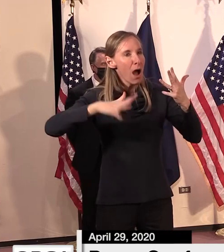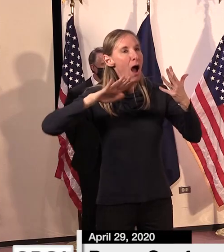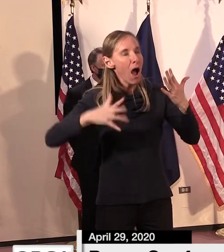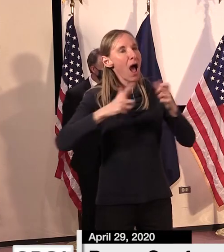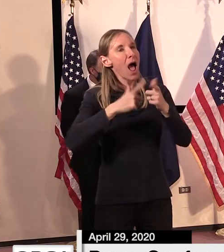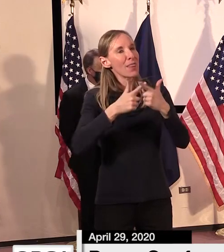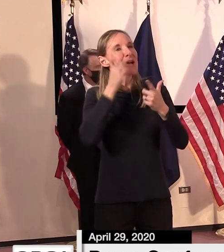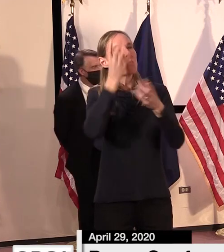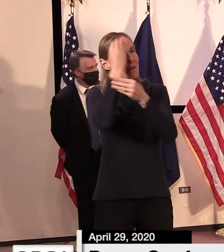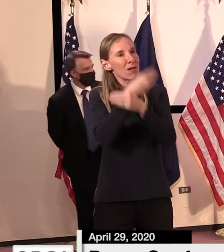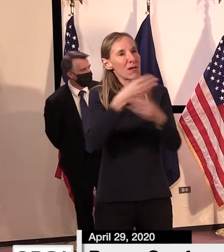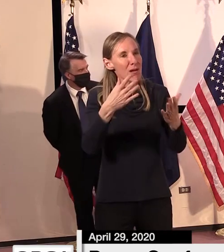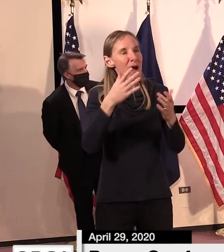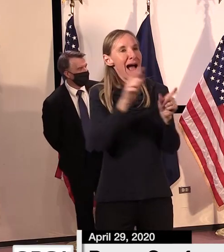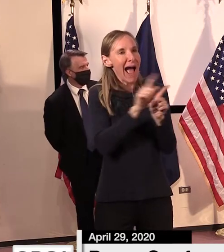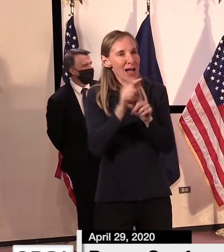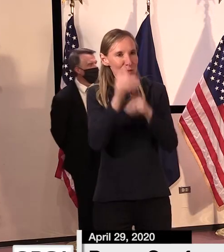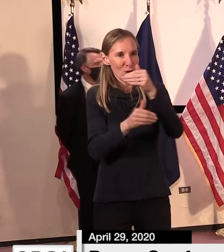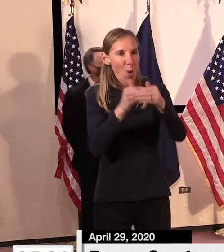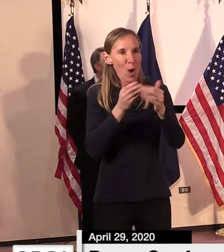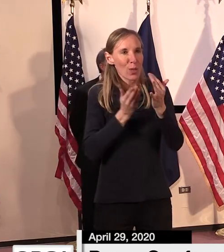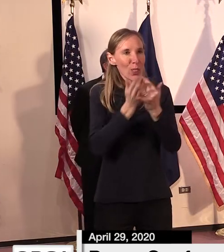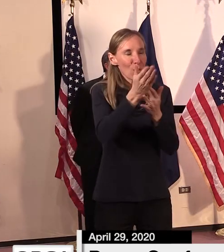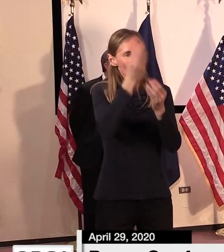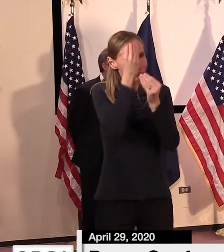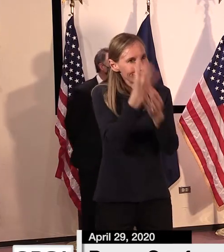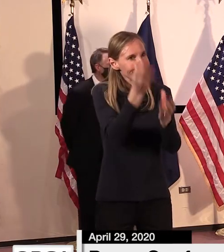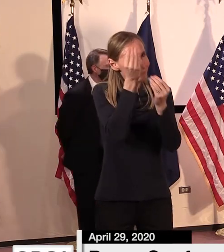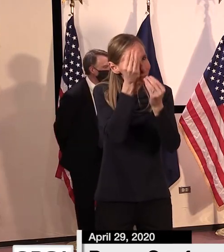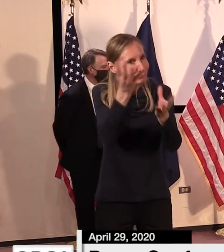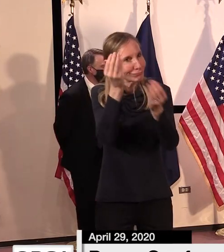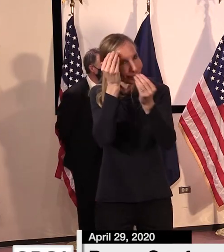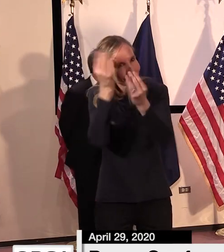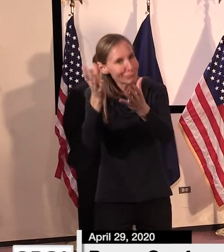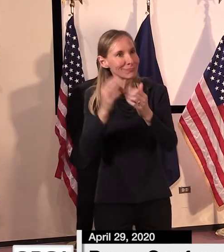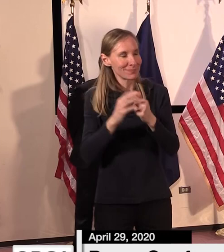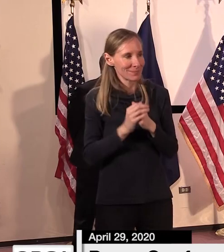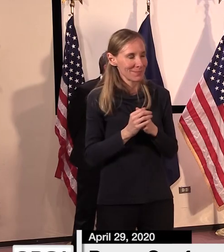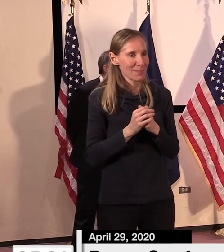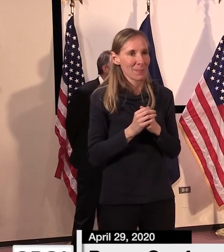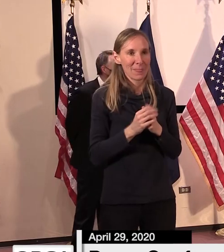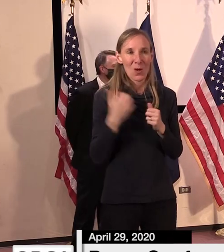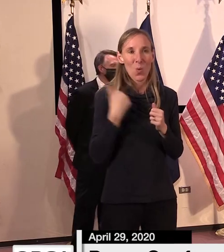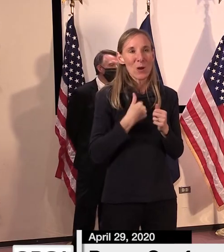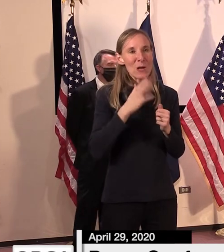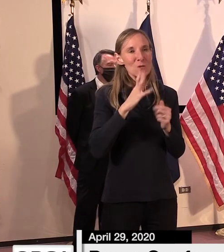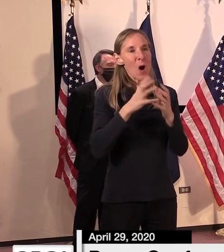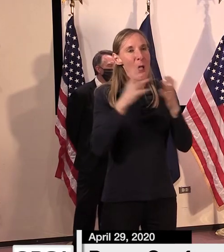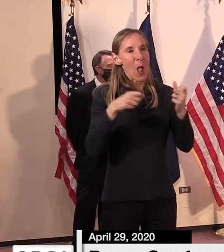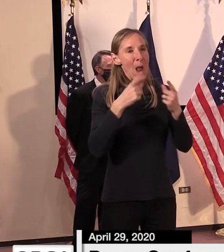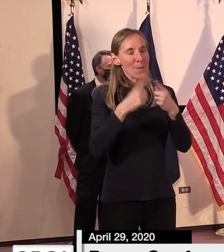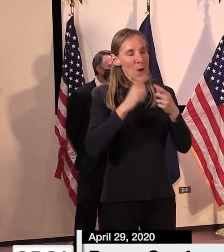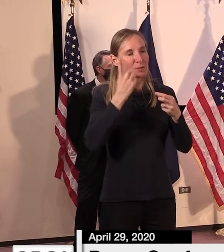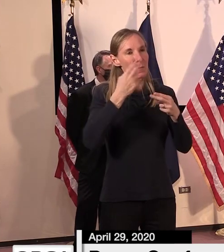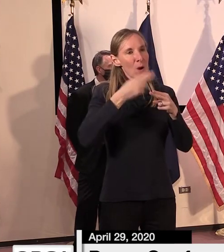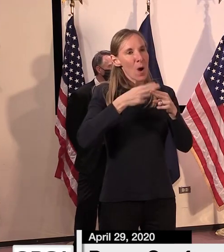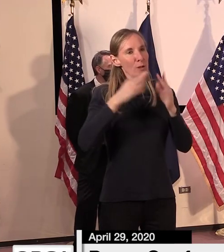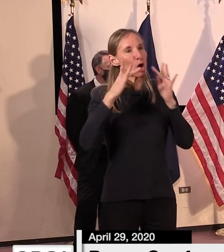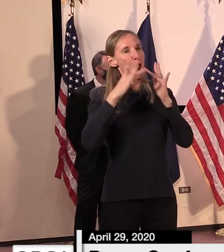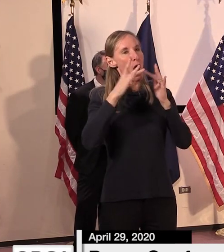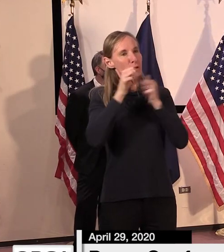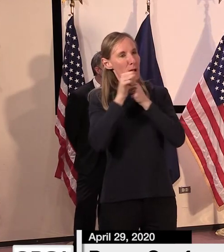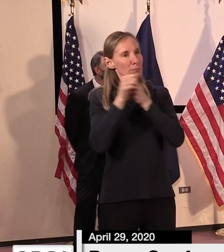Dr. Kelso comes next. We've talked a lot about contact tracing in these press conferences in the last week or